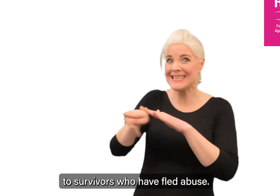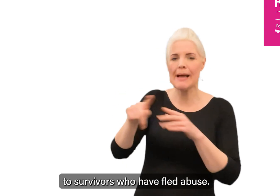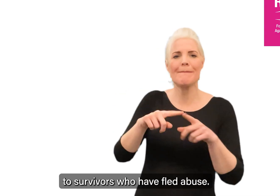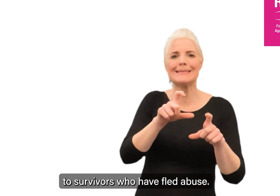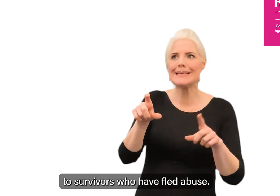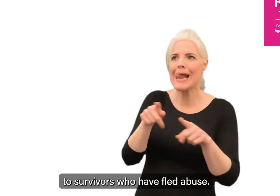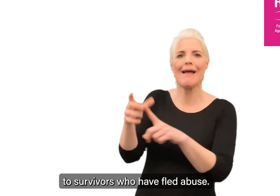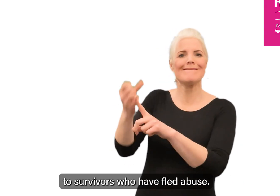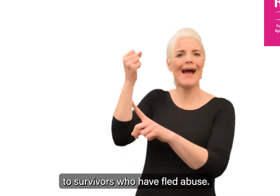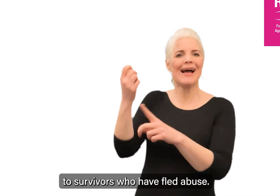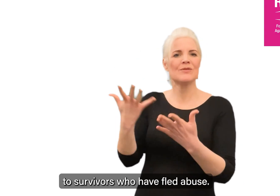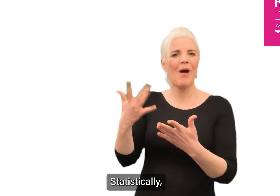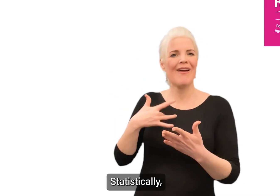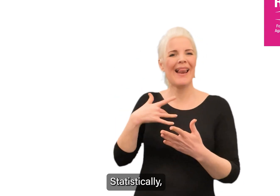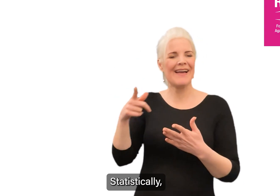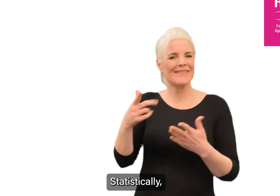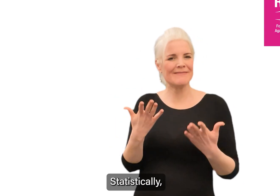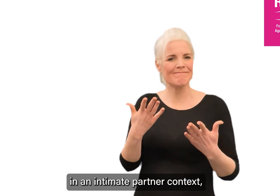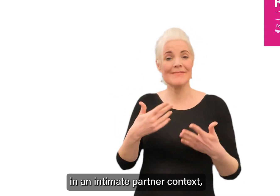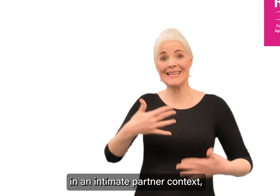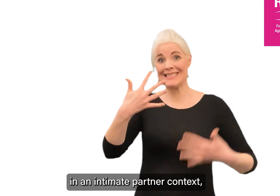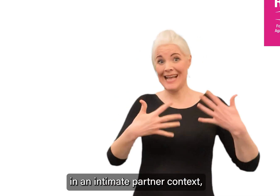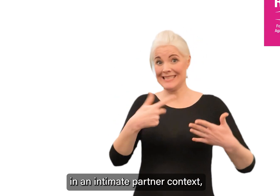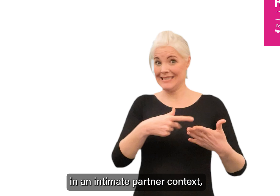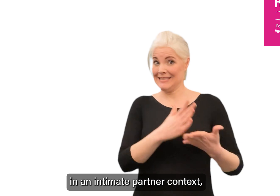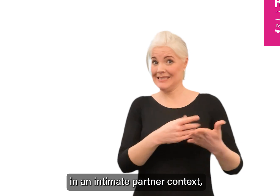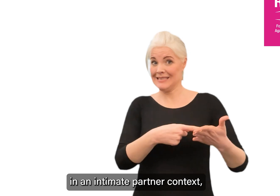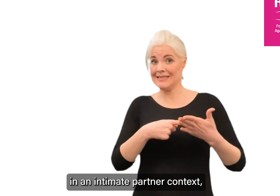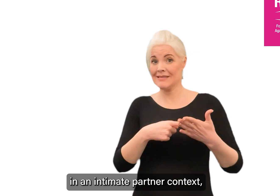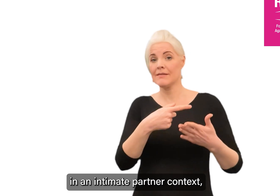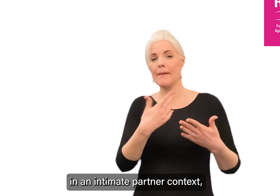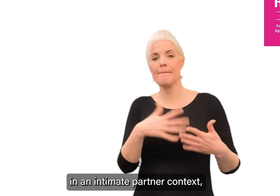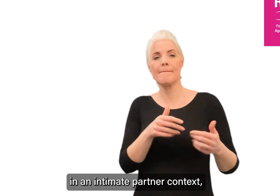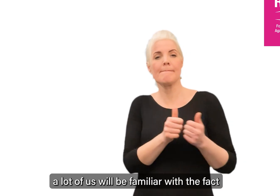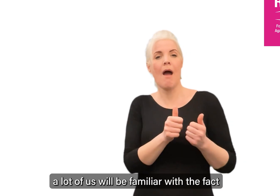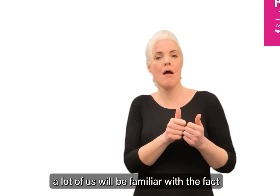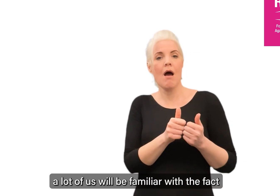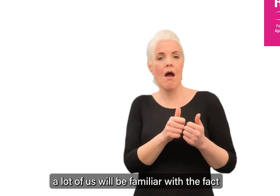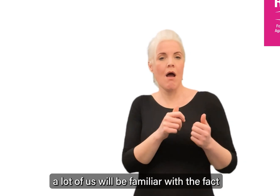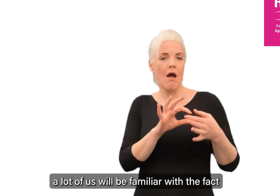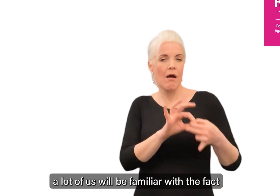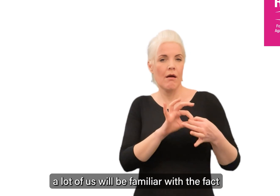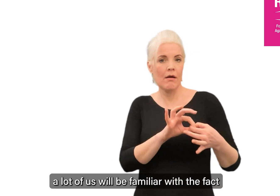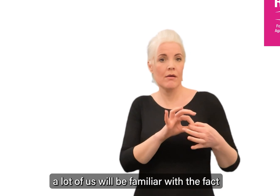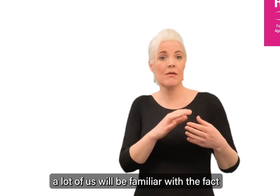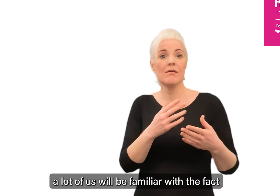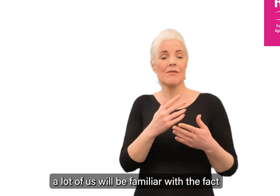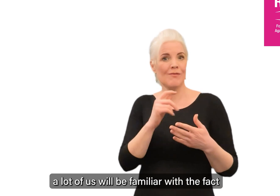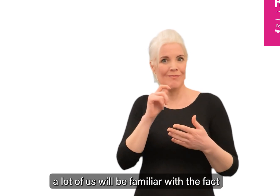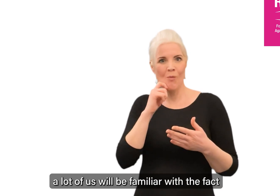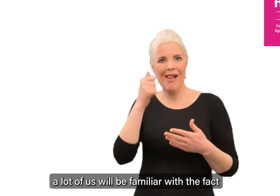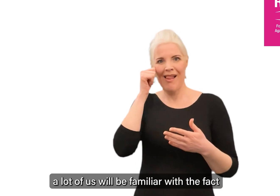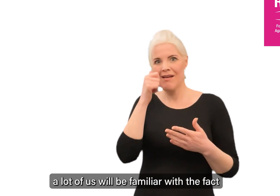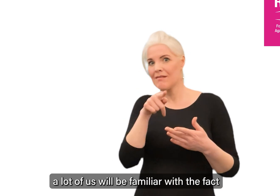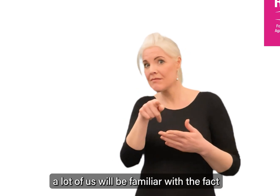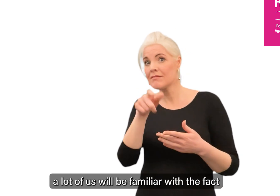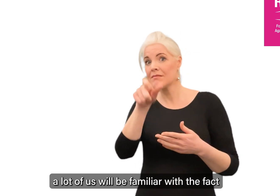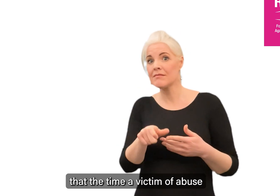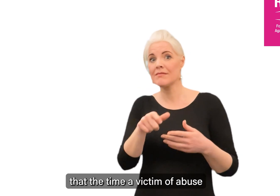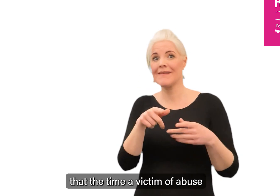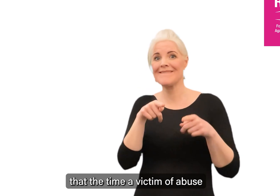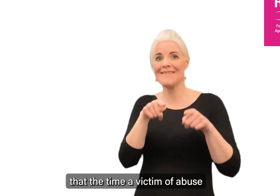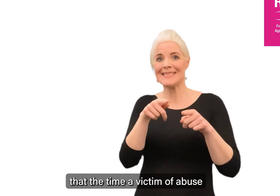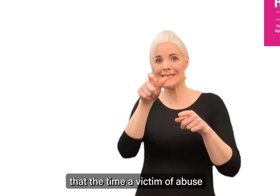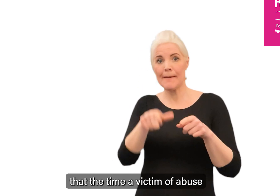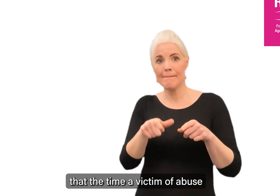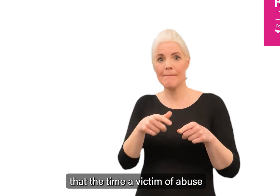who have fled abuse. Statistically, in an intimate partner context, a lot of us will be familiar with the fact